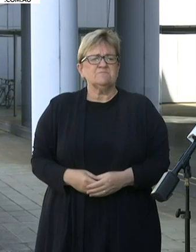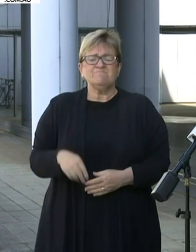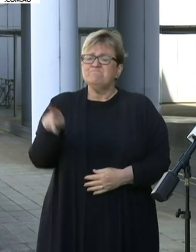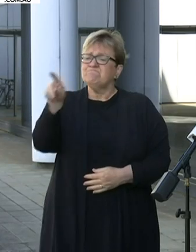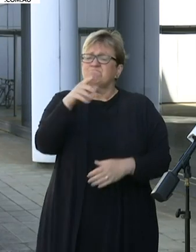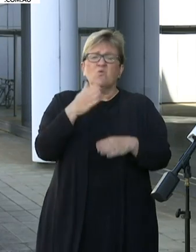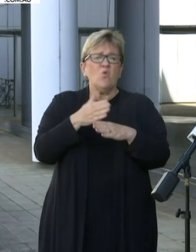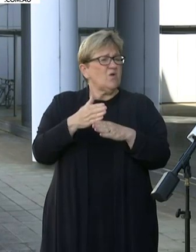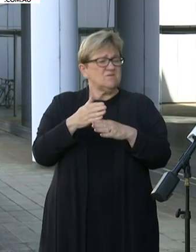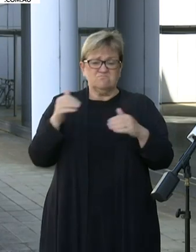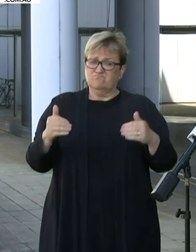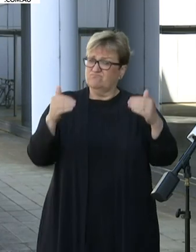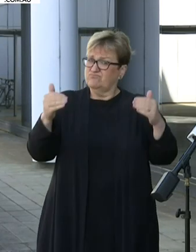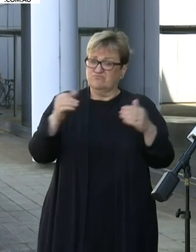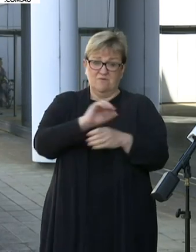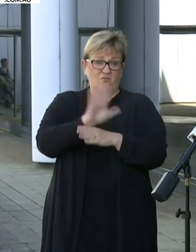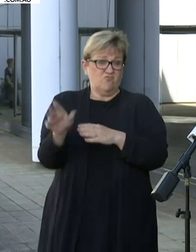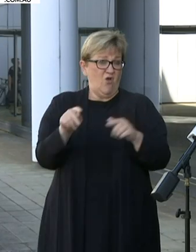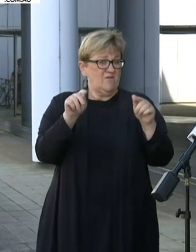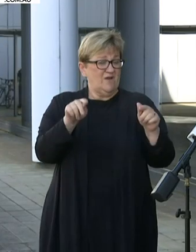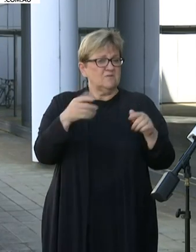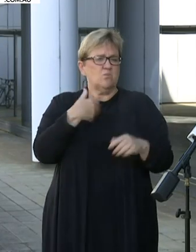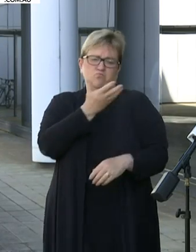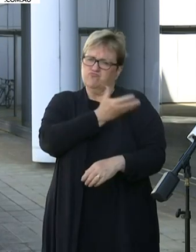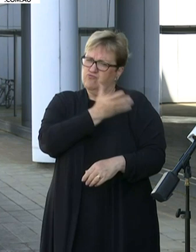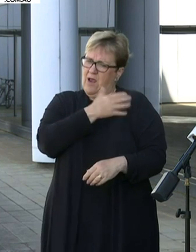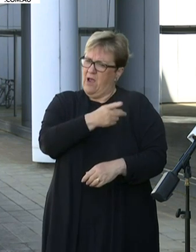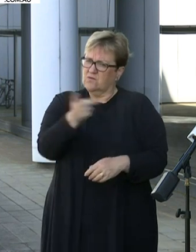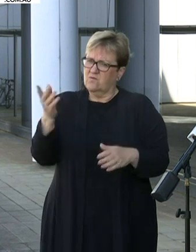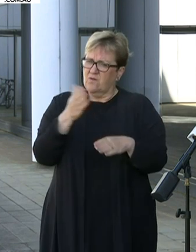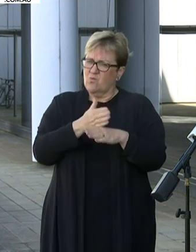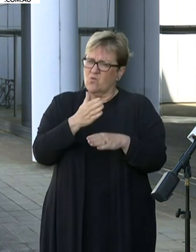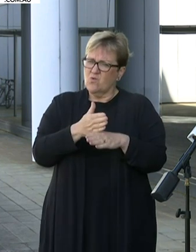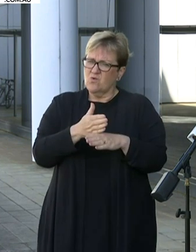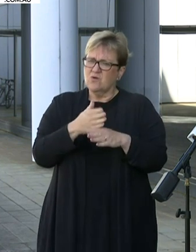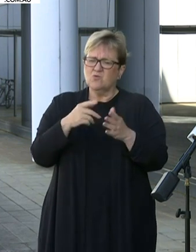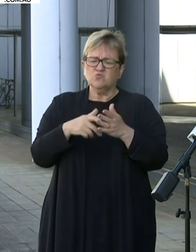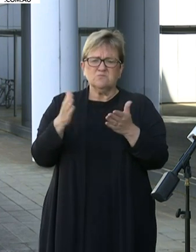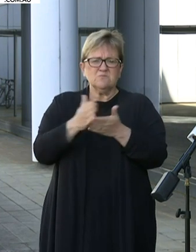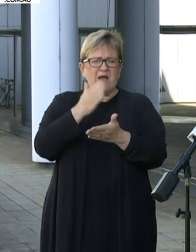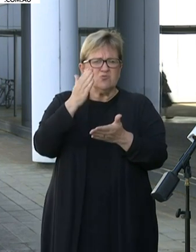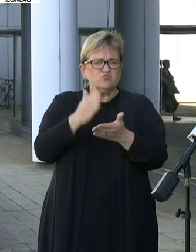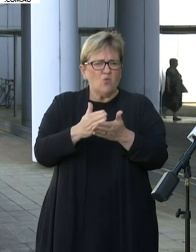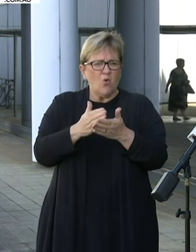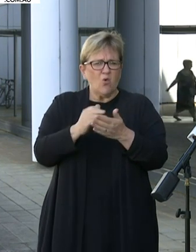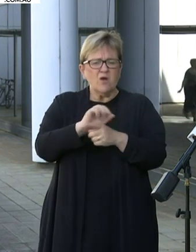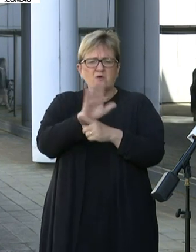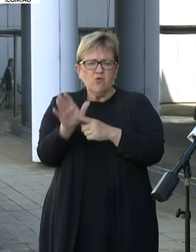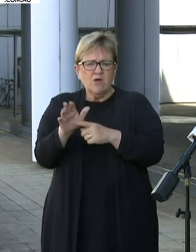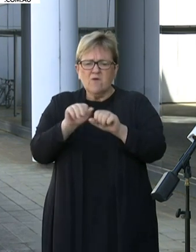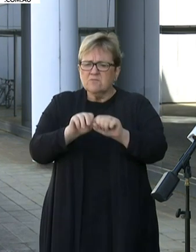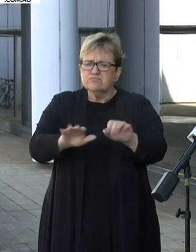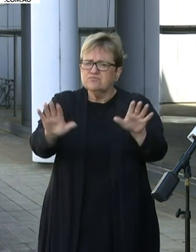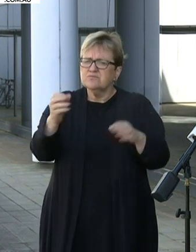These workers have been at the forefront of the pandemic, and we are proud of the work they have done to minimise the transmission of